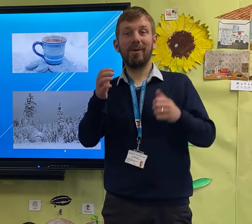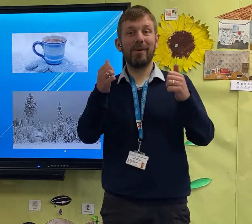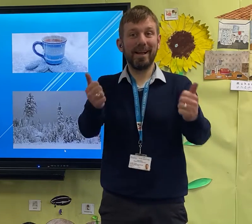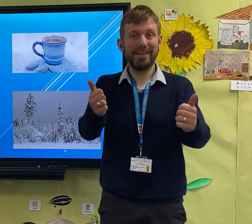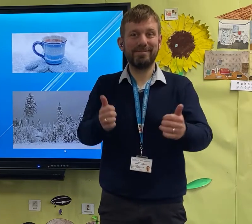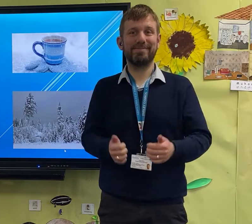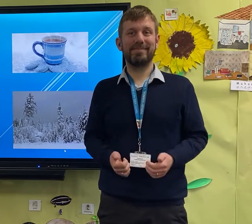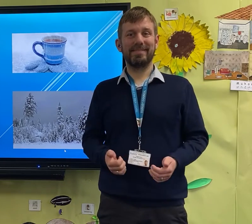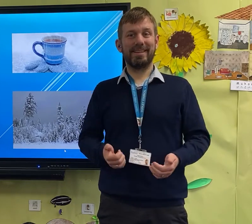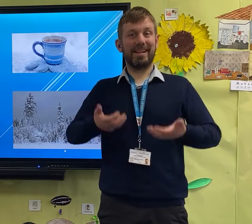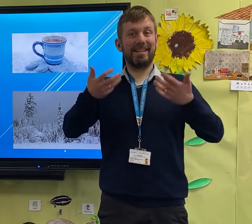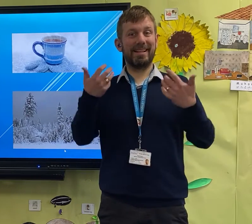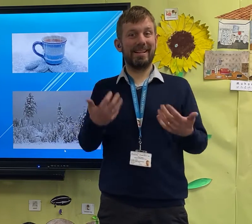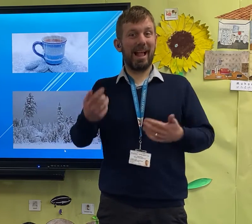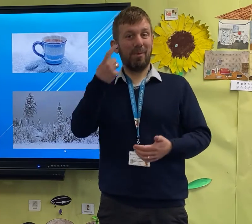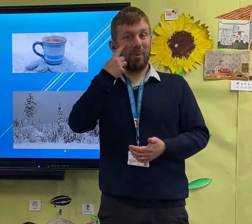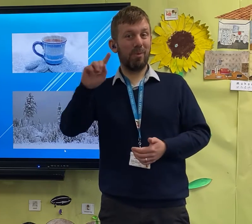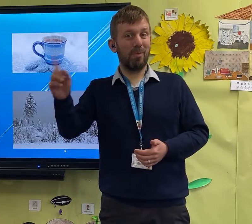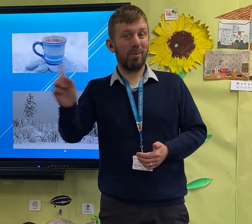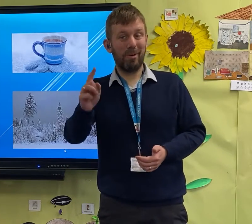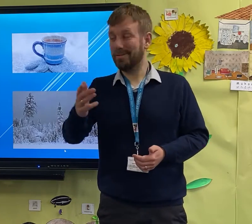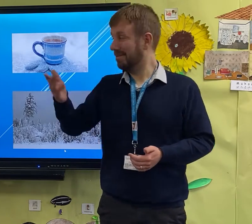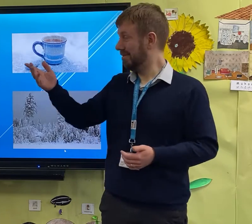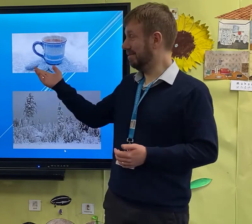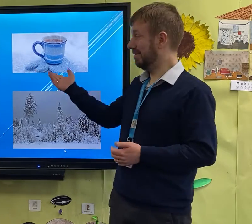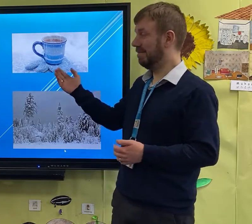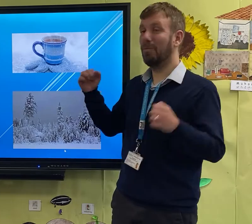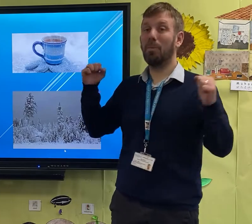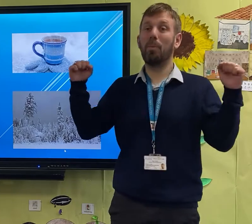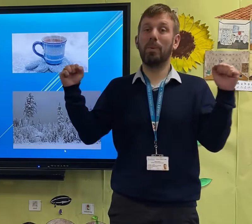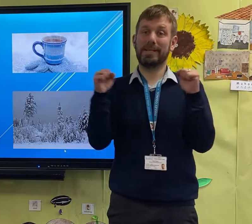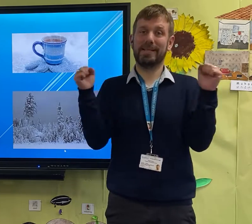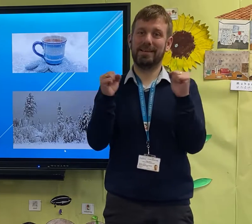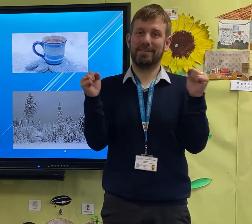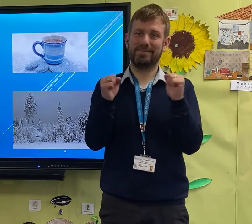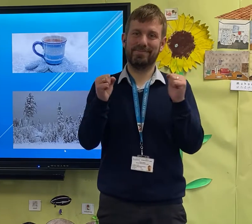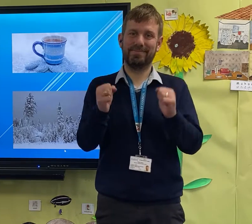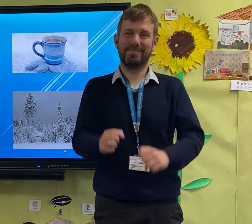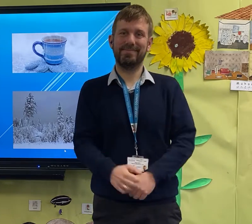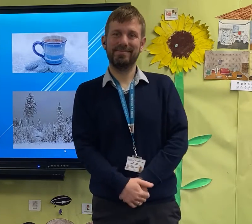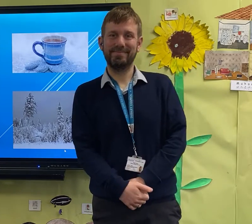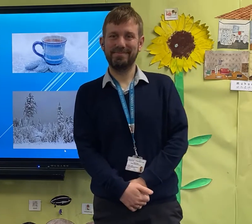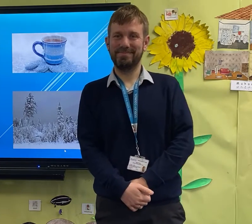Hello everybody, I hope you're well. Today, what are we looking at? We are going to look at winter.